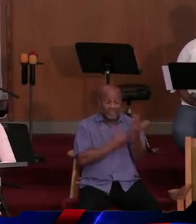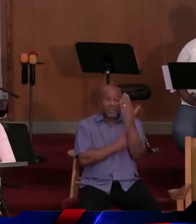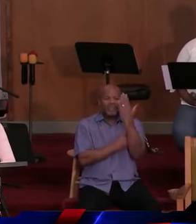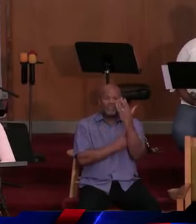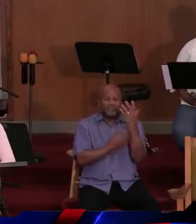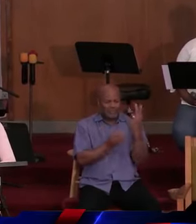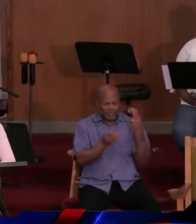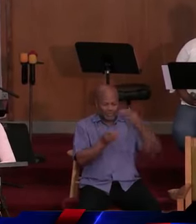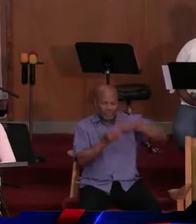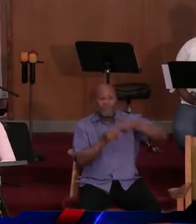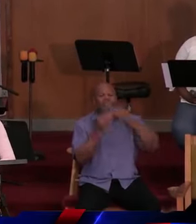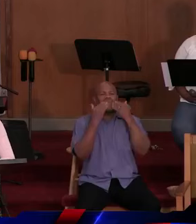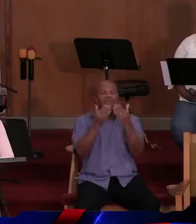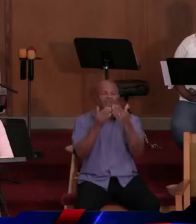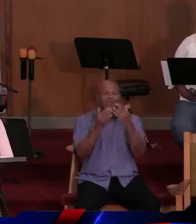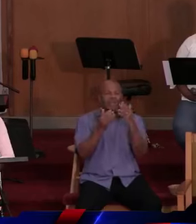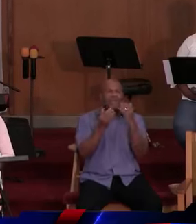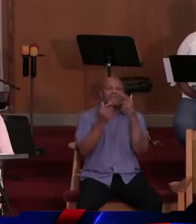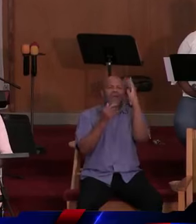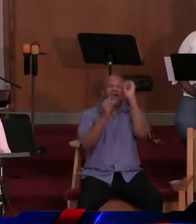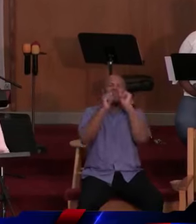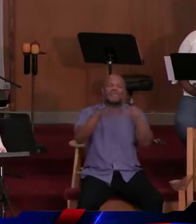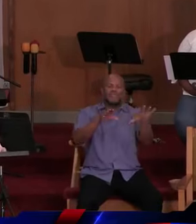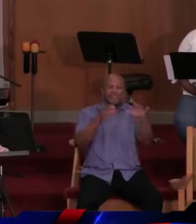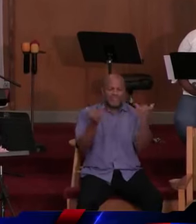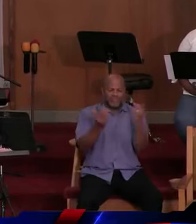morning. God bless you and have a great week.